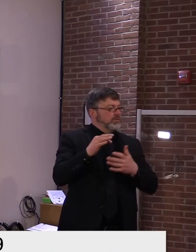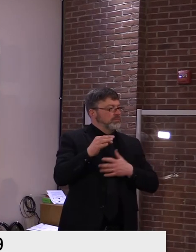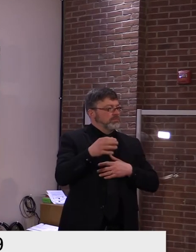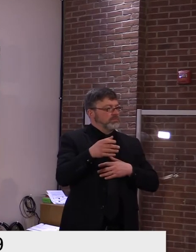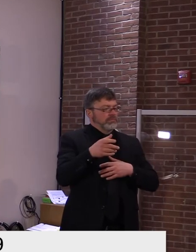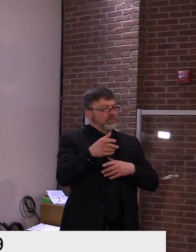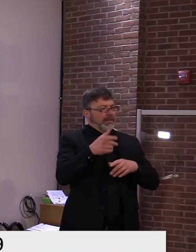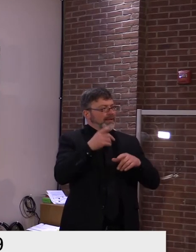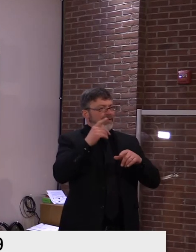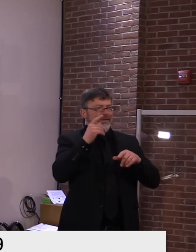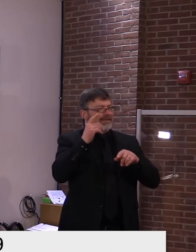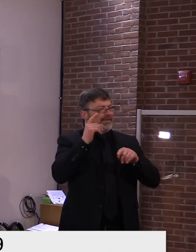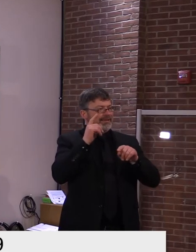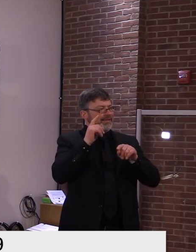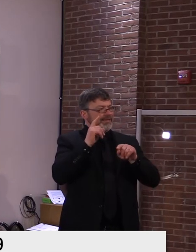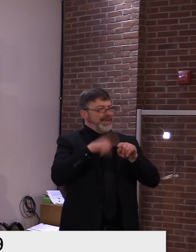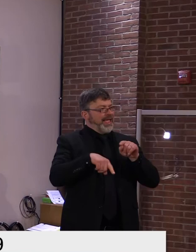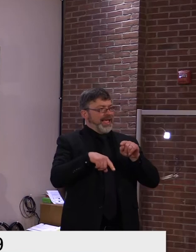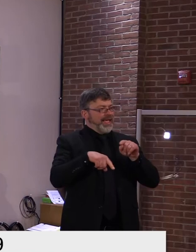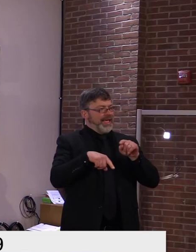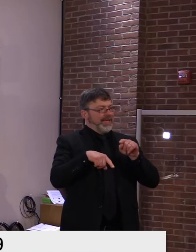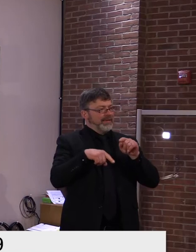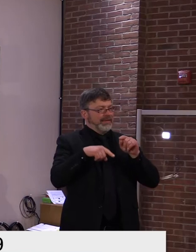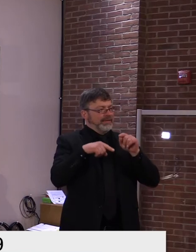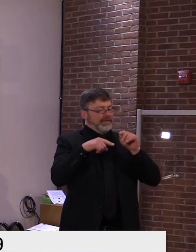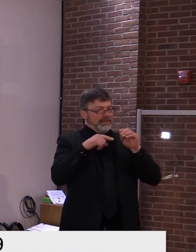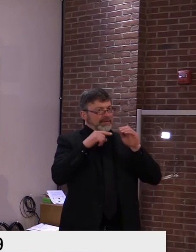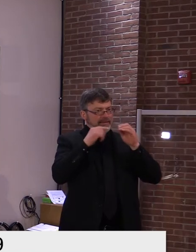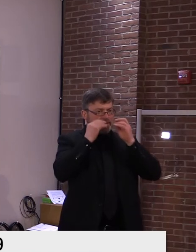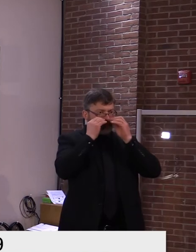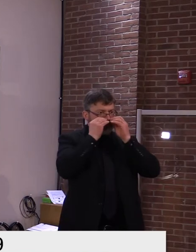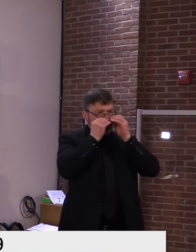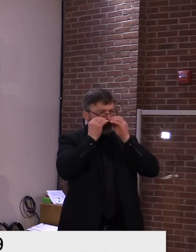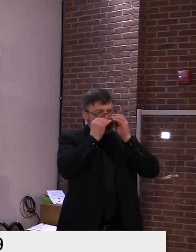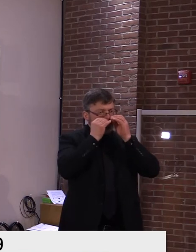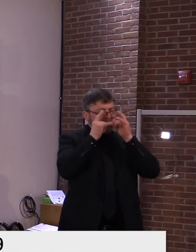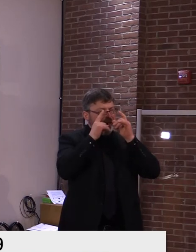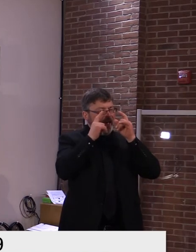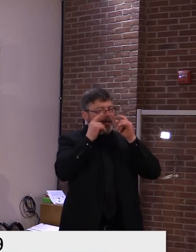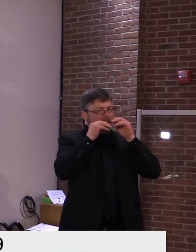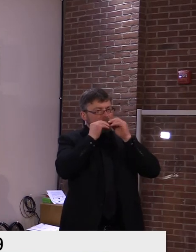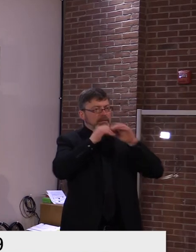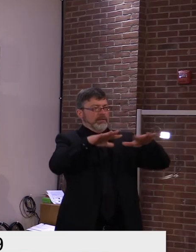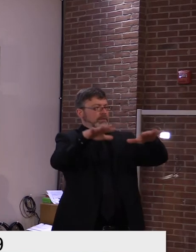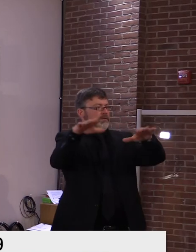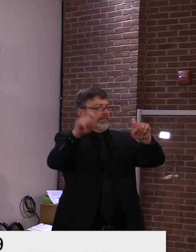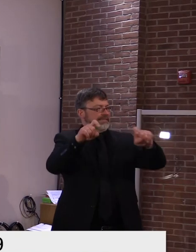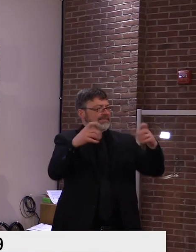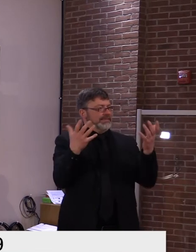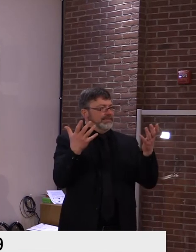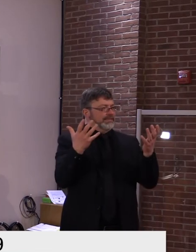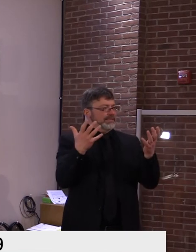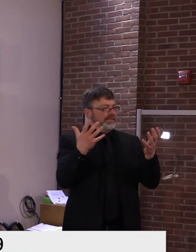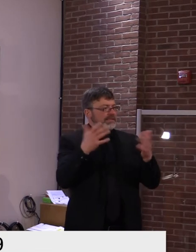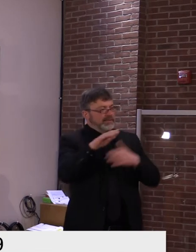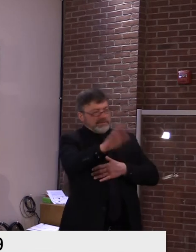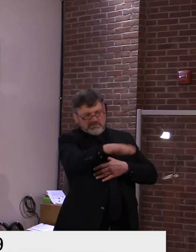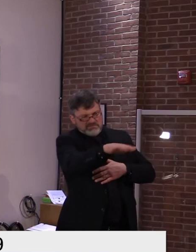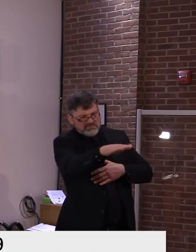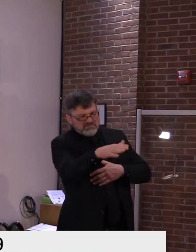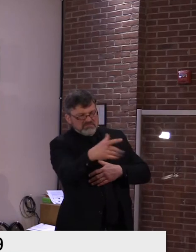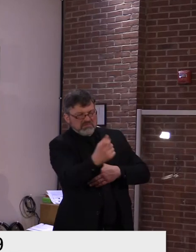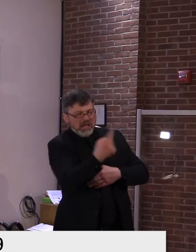of infectivity. So it's still a work in progress, so you'll have to come back in another month. I think we'll still be doing